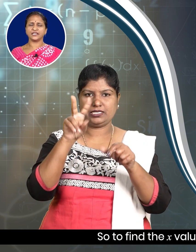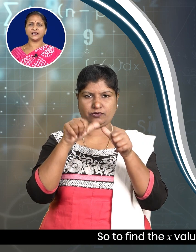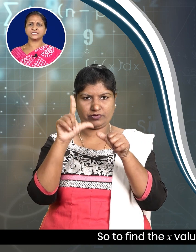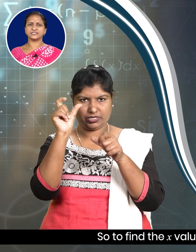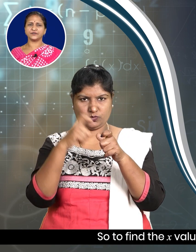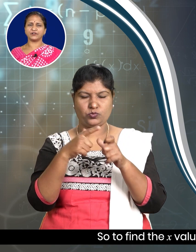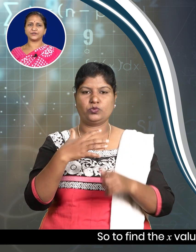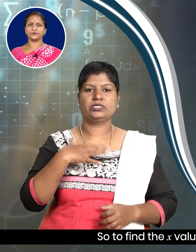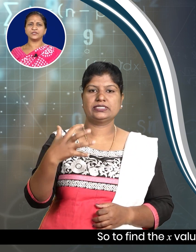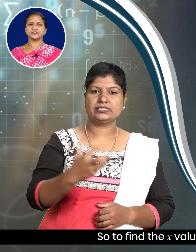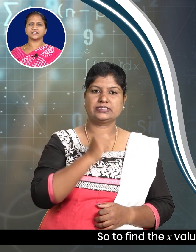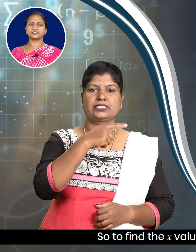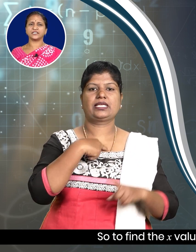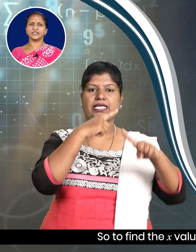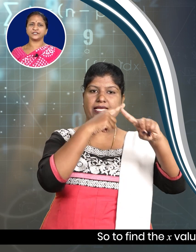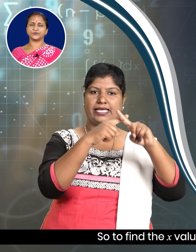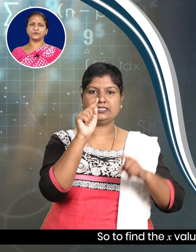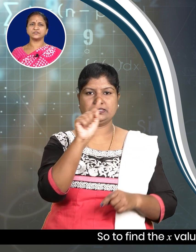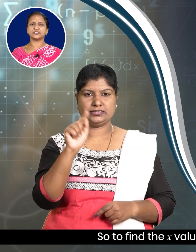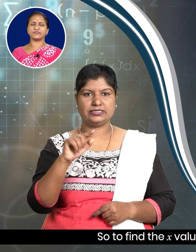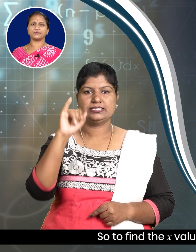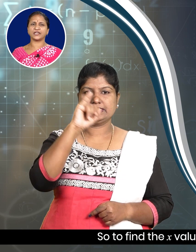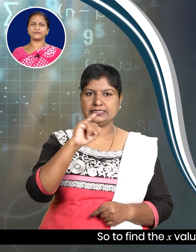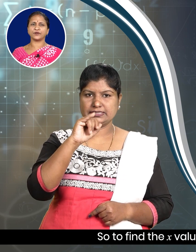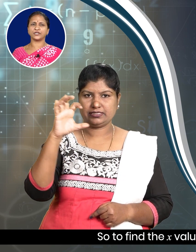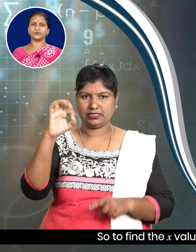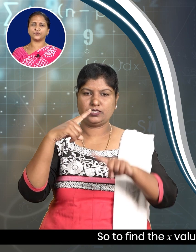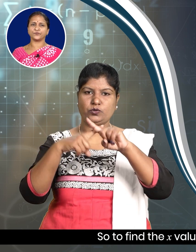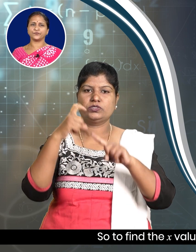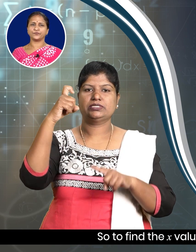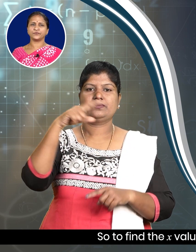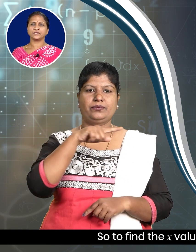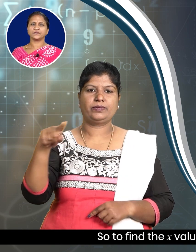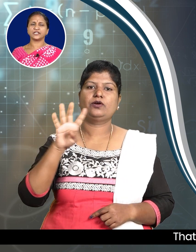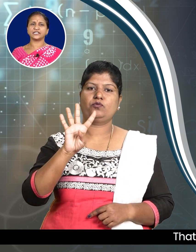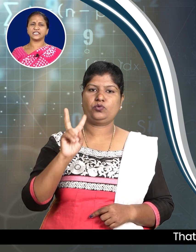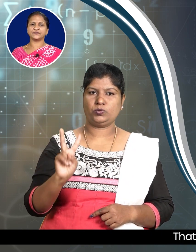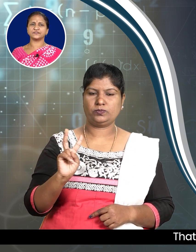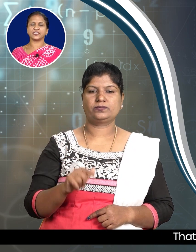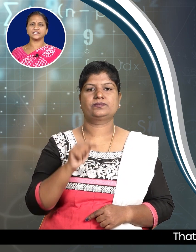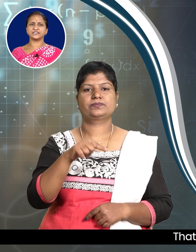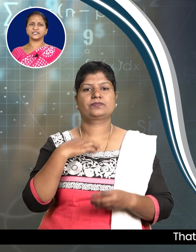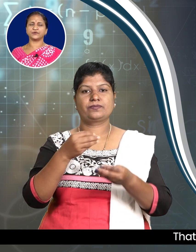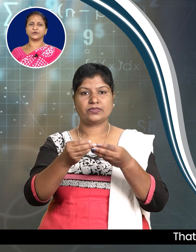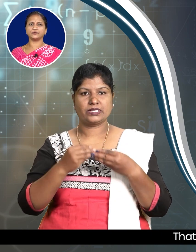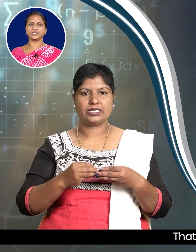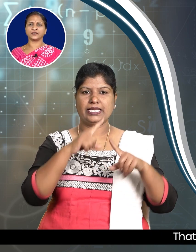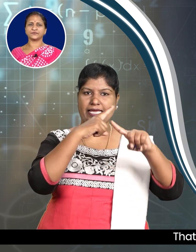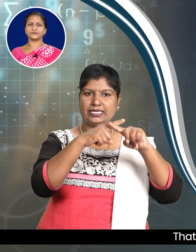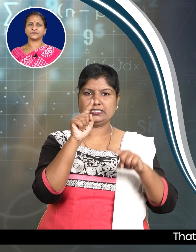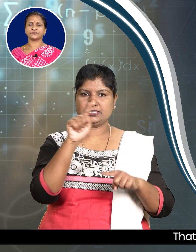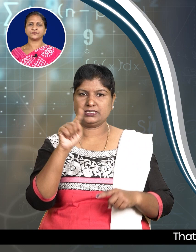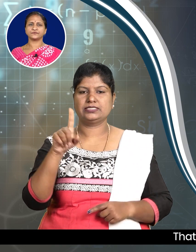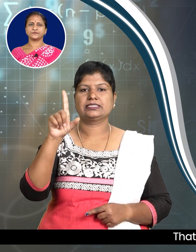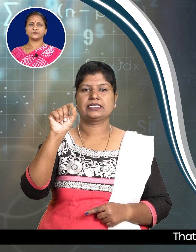getting x is equal to 60 into 7 by 42. That gives x is equal to 10.